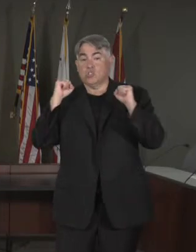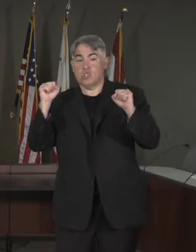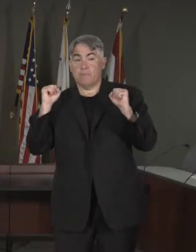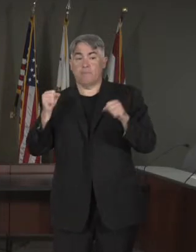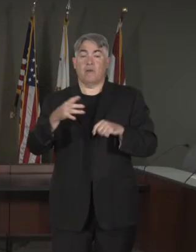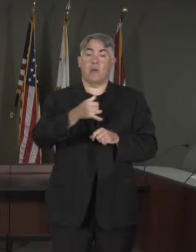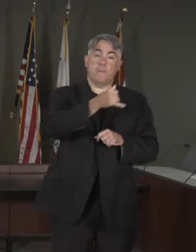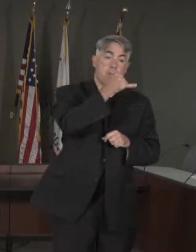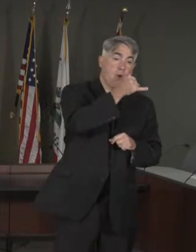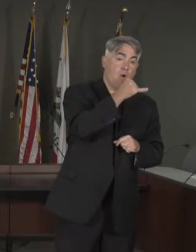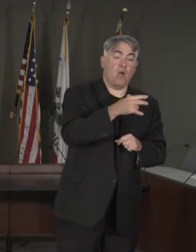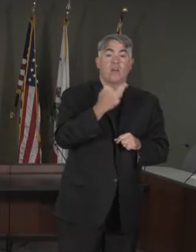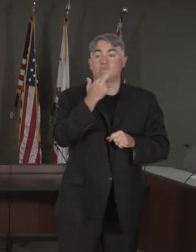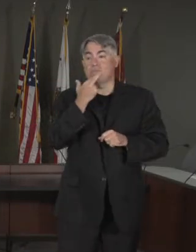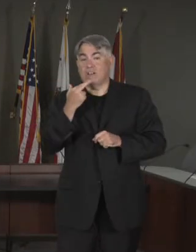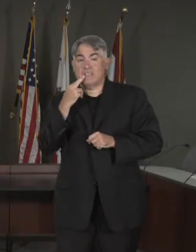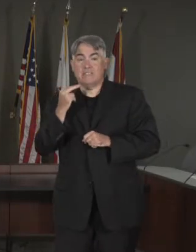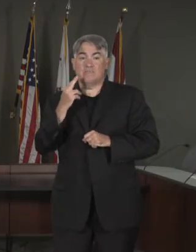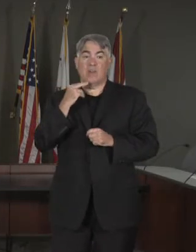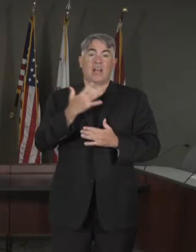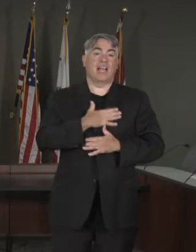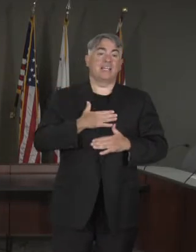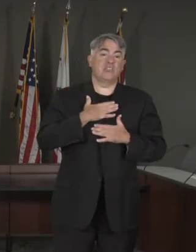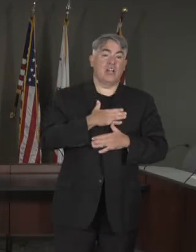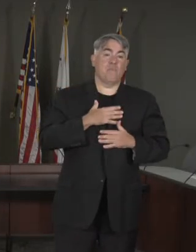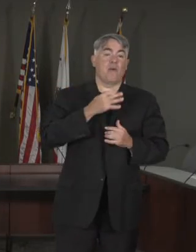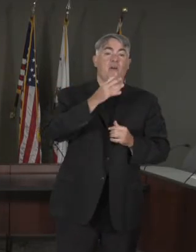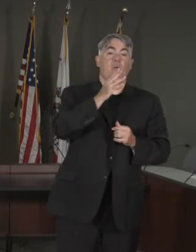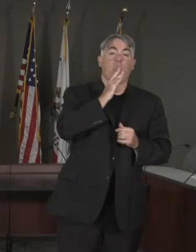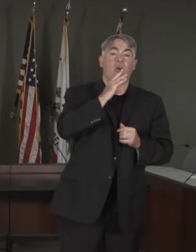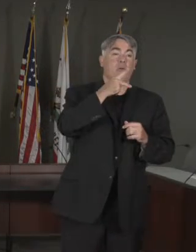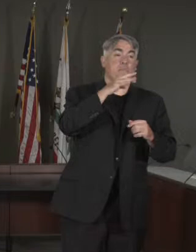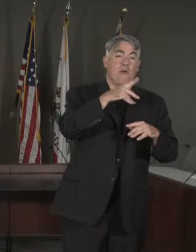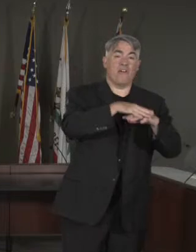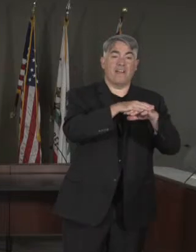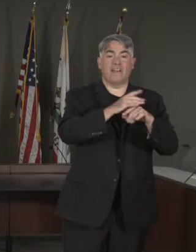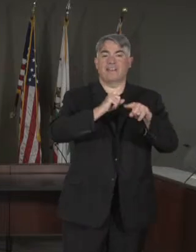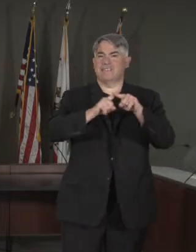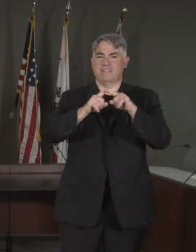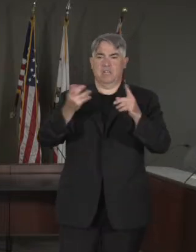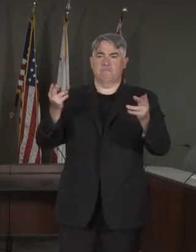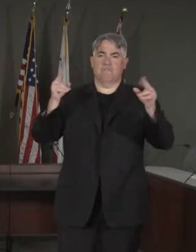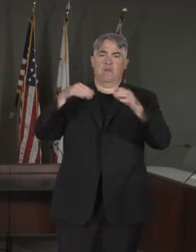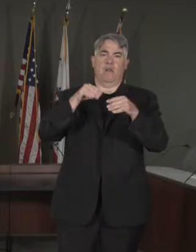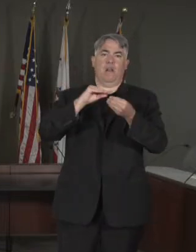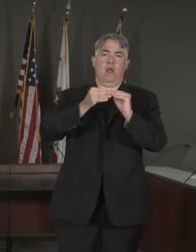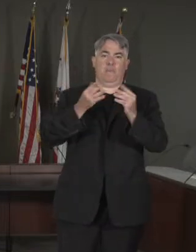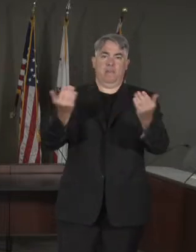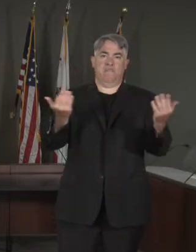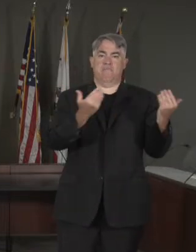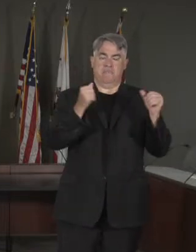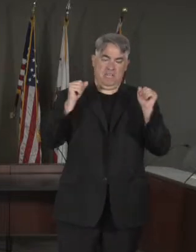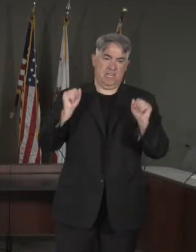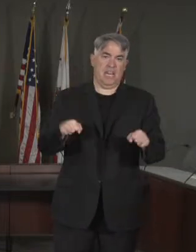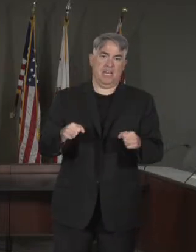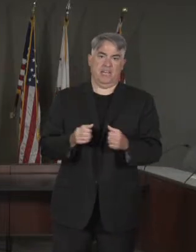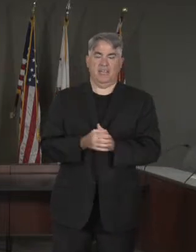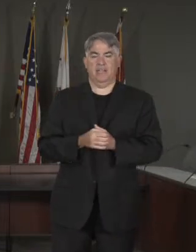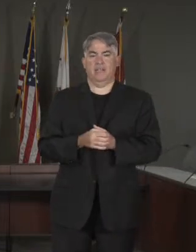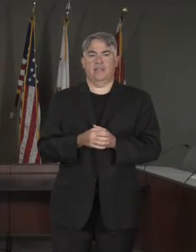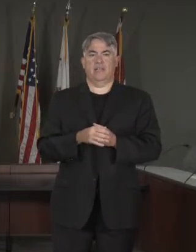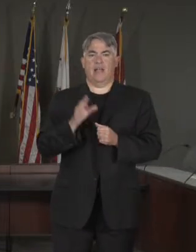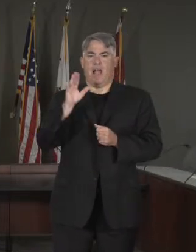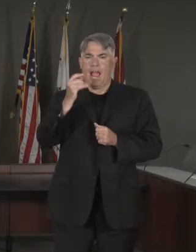restaurants, family entertainment centers, amusement parks, and water parks will all see increased capacity. And if you go to the county website, you can access the